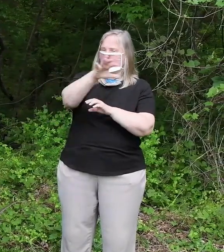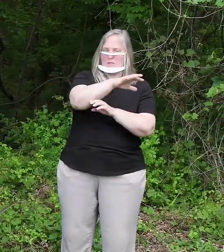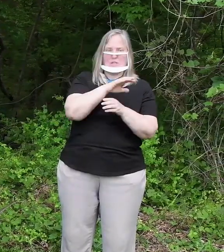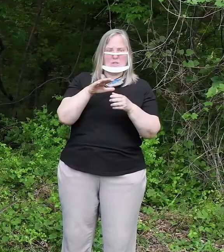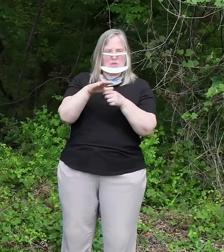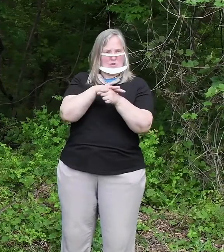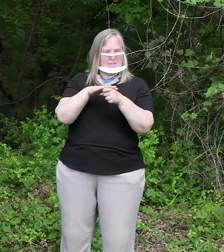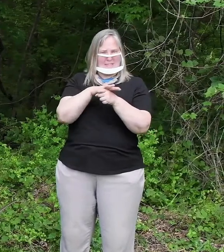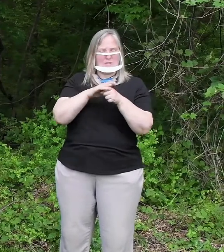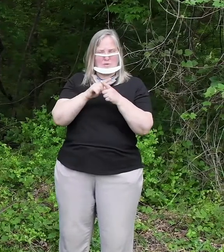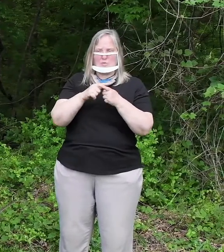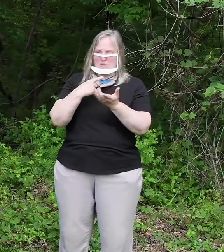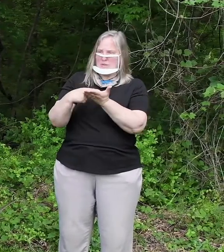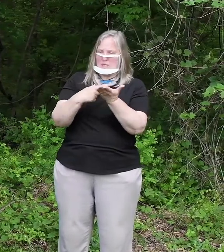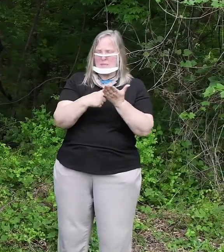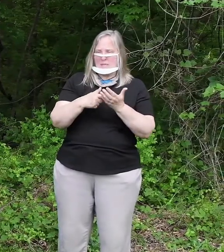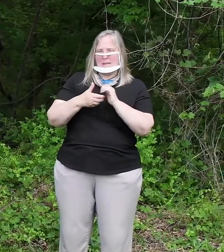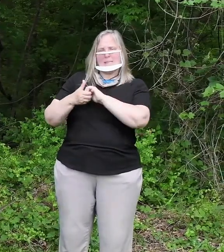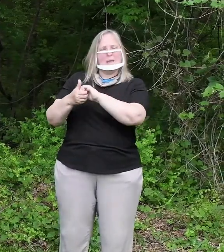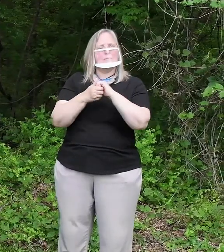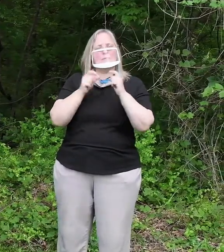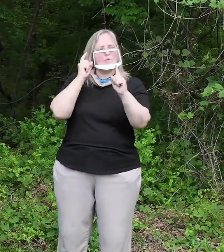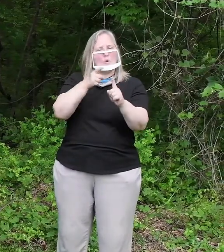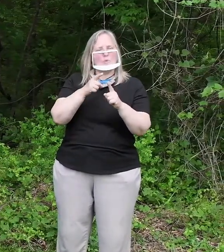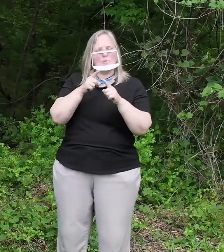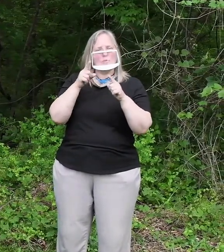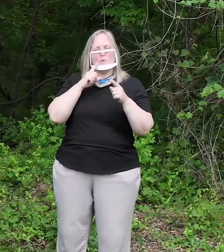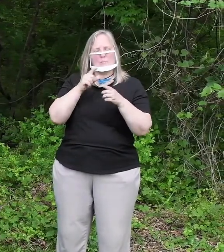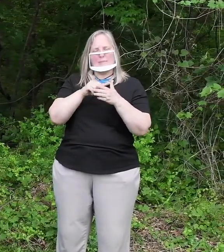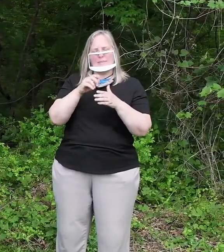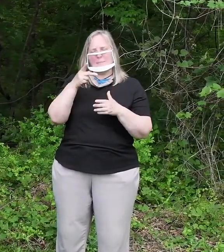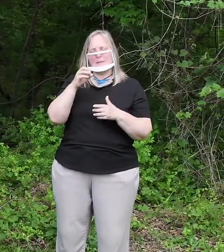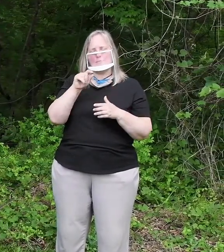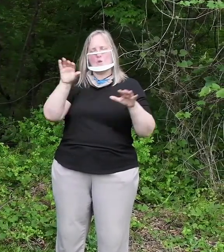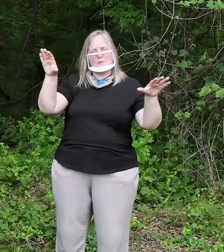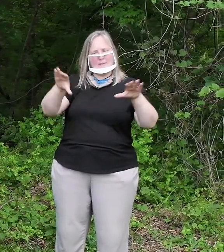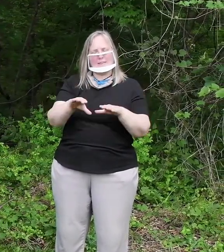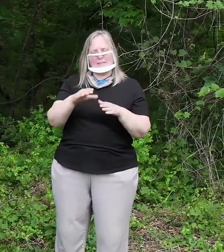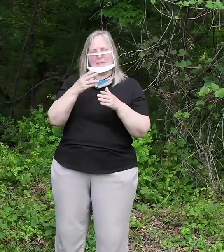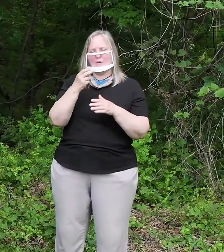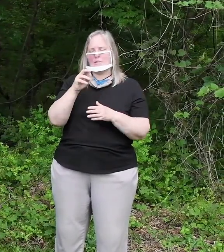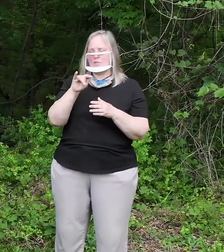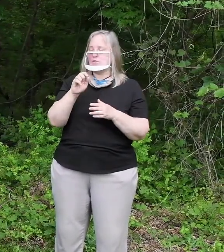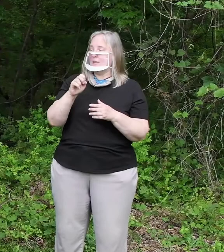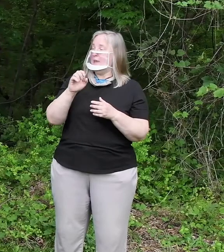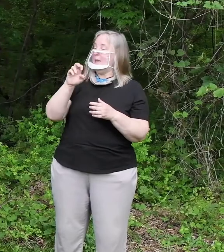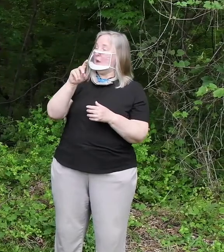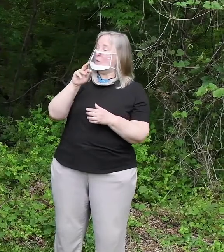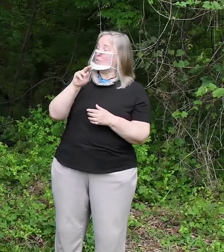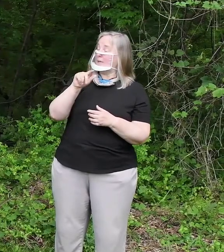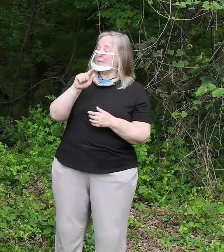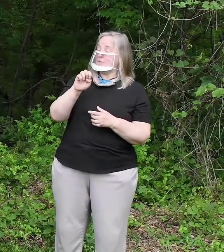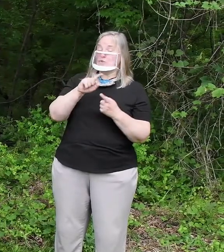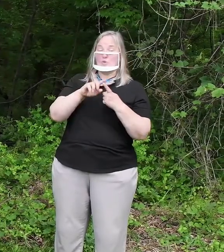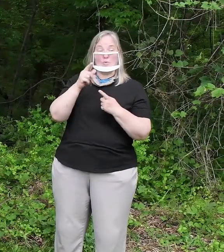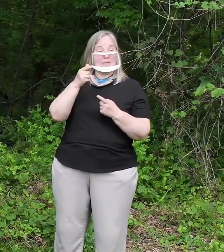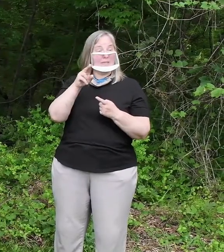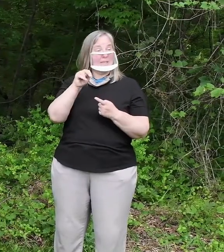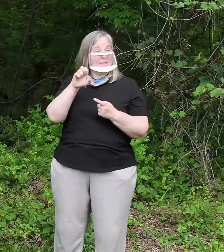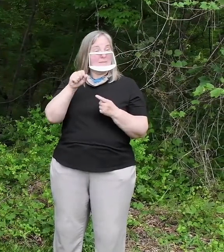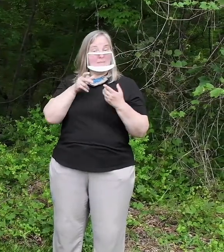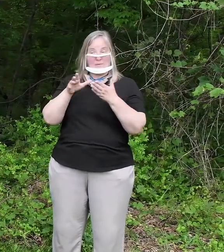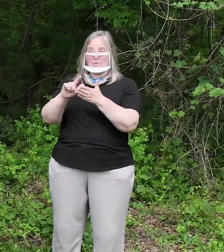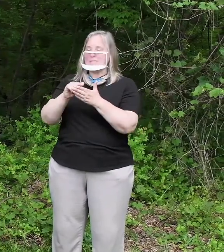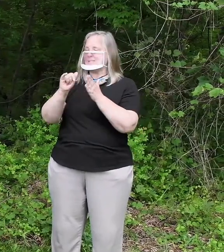collaborative goals within the Patapsco Valley Heritage Area. The Elk Ridge to Guinness Pathway is an example of one such